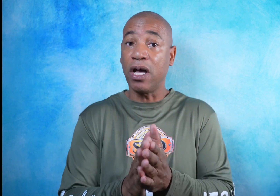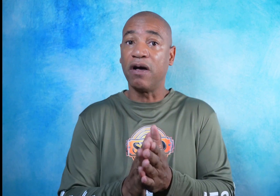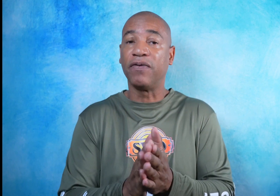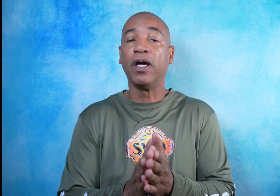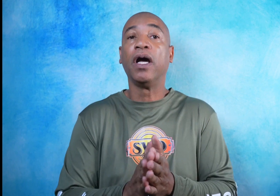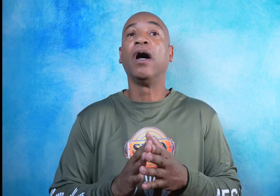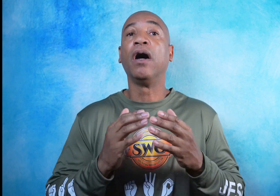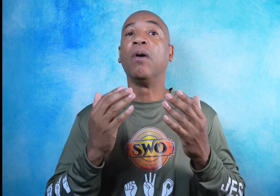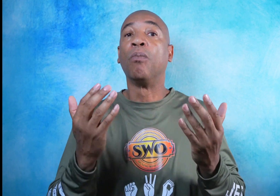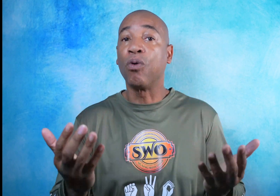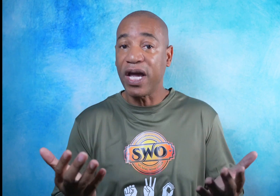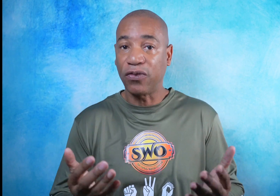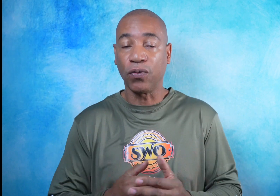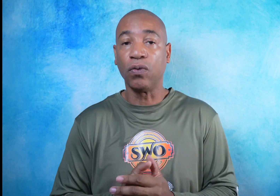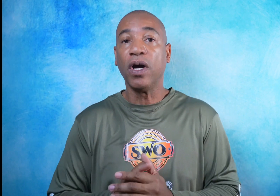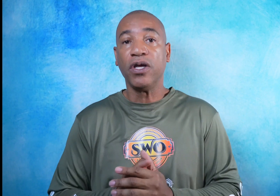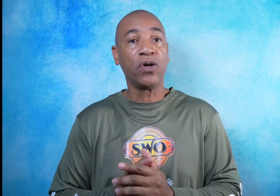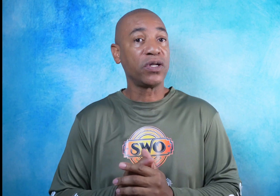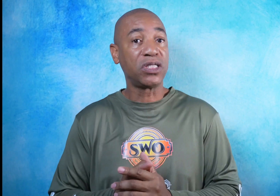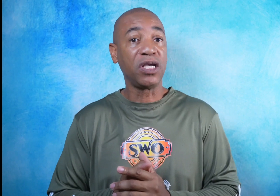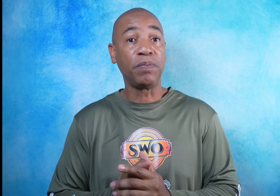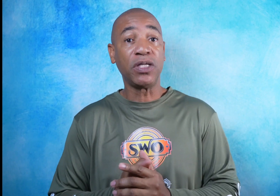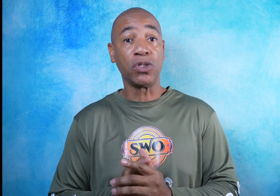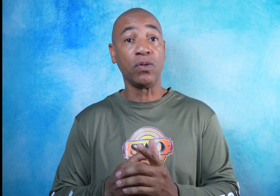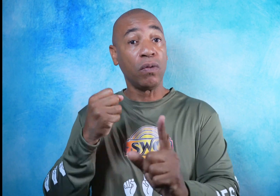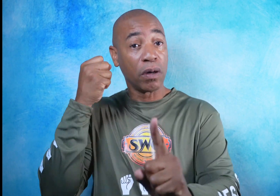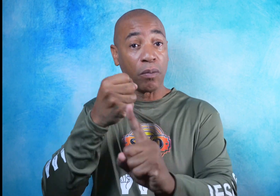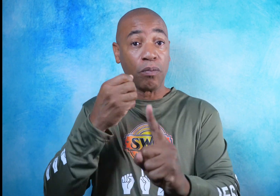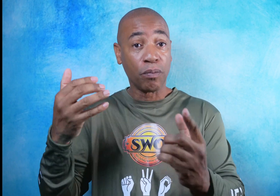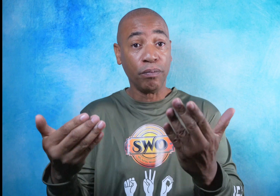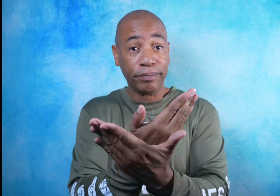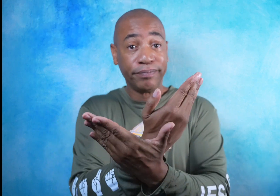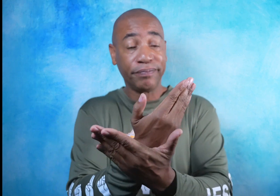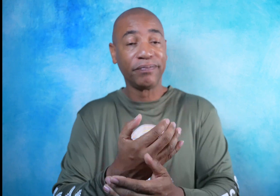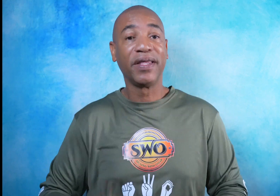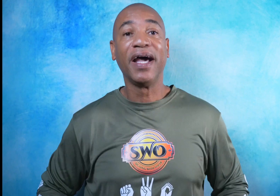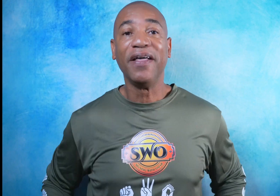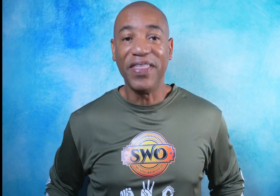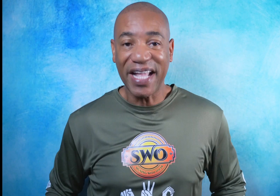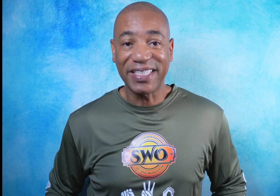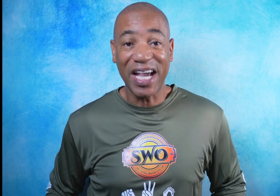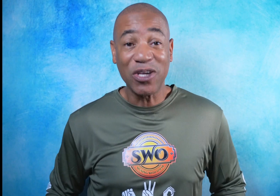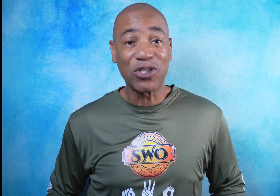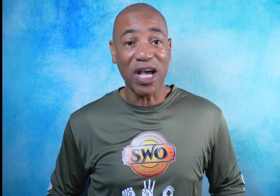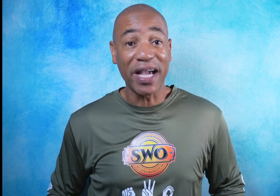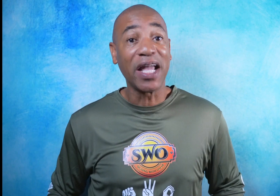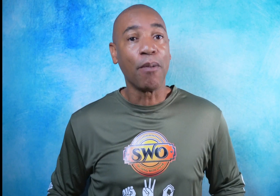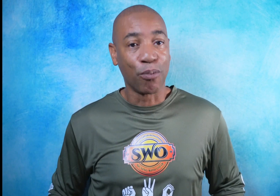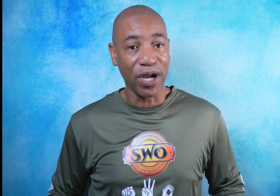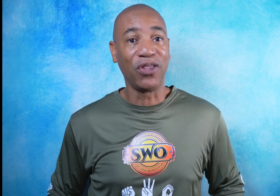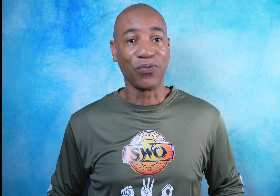of breakthrough, you're going to simply do, that is how you sign breakthrough.